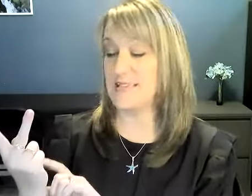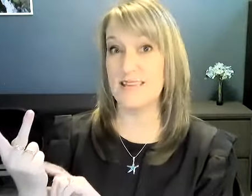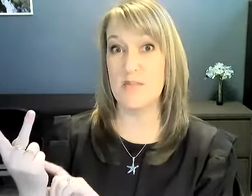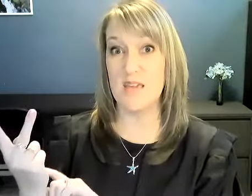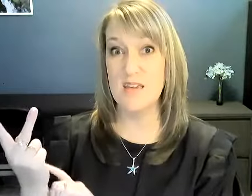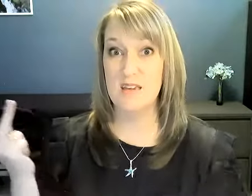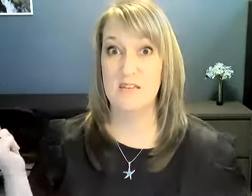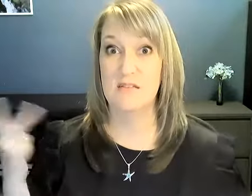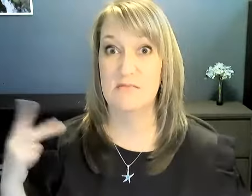facing me.